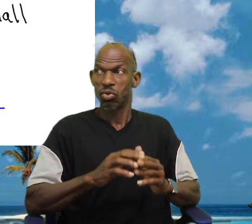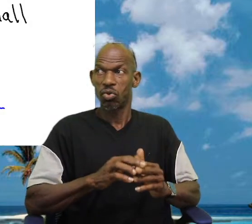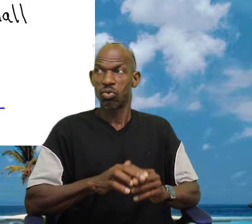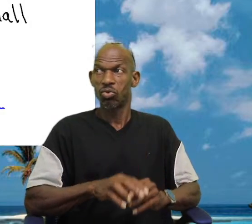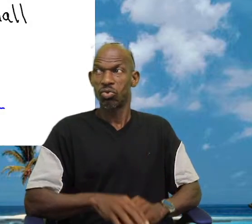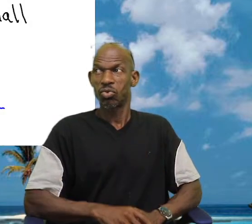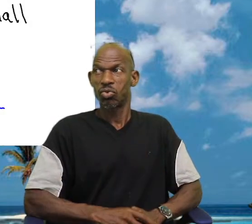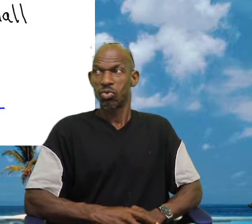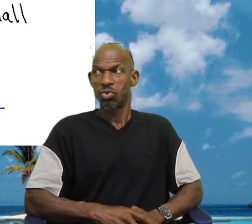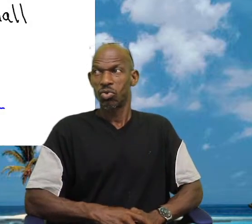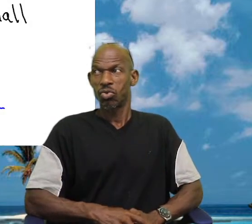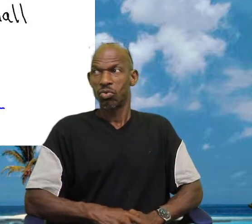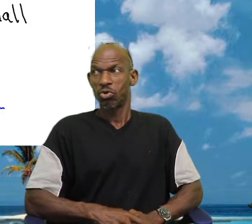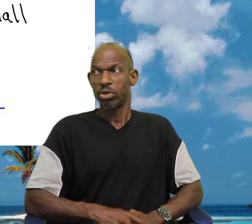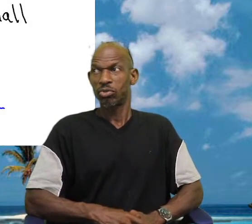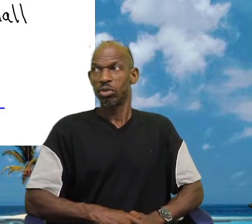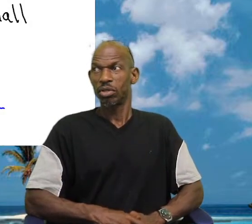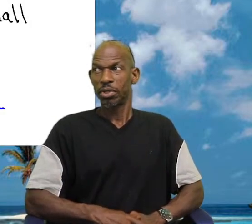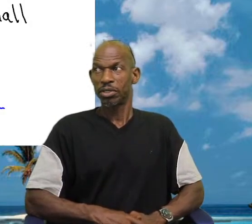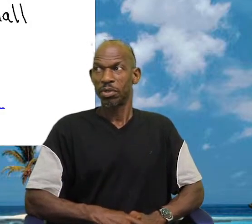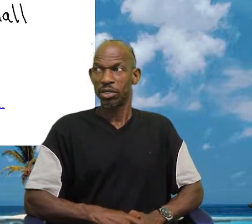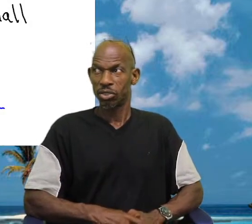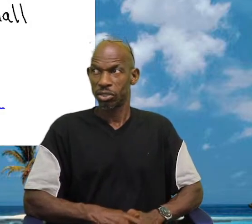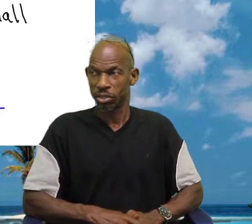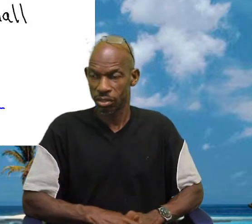That's an old house.